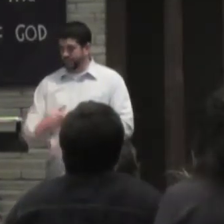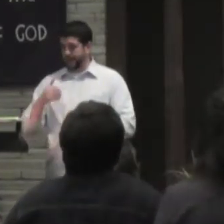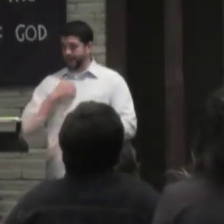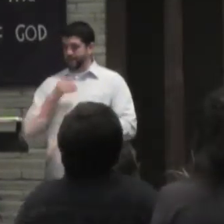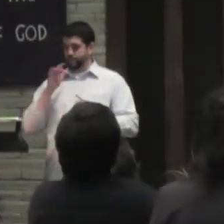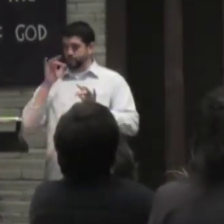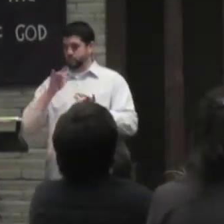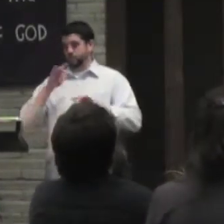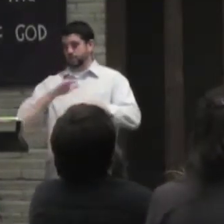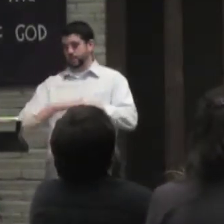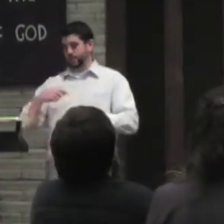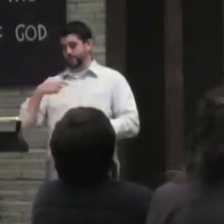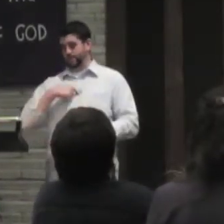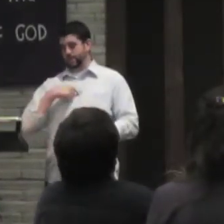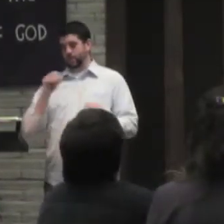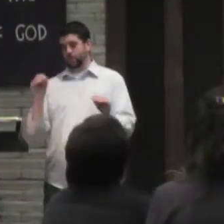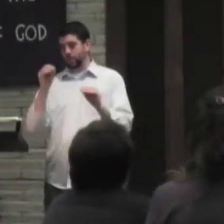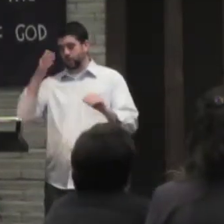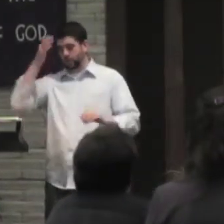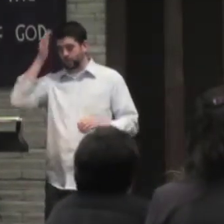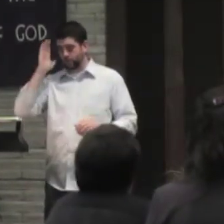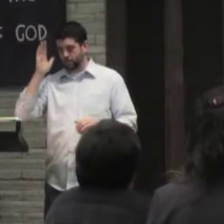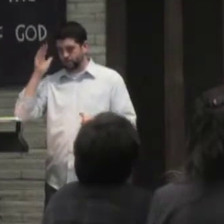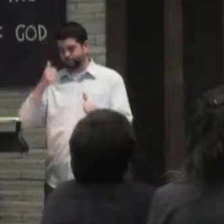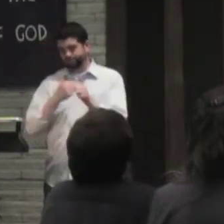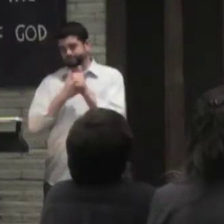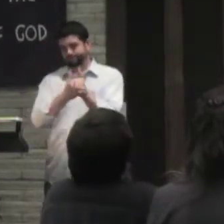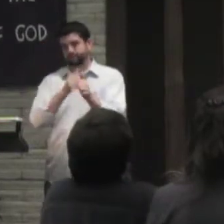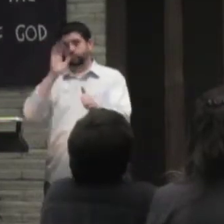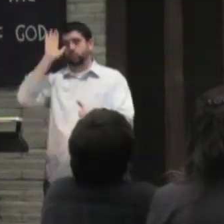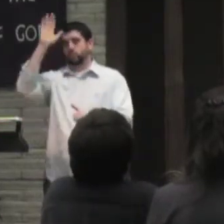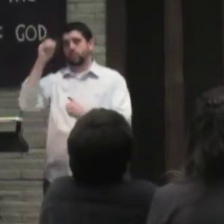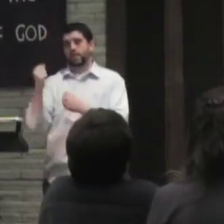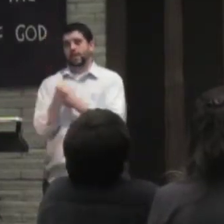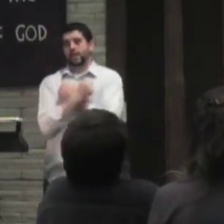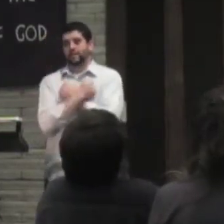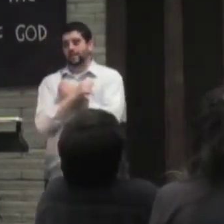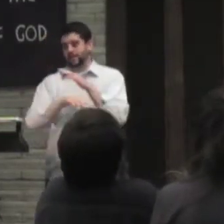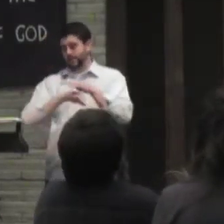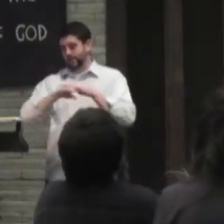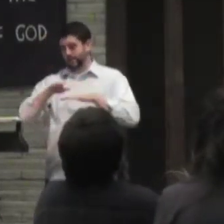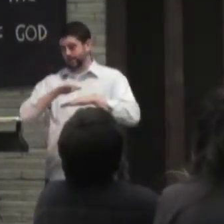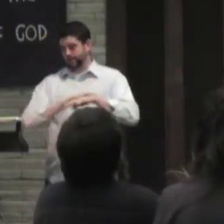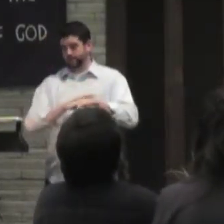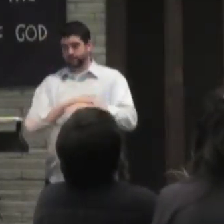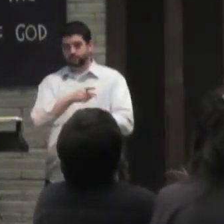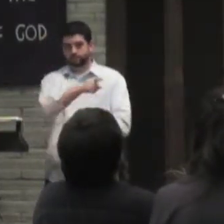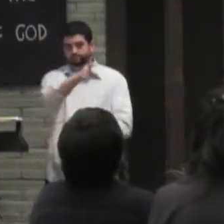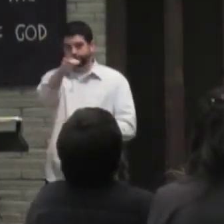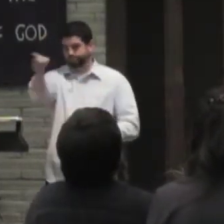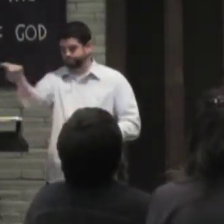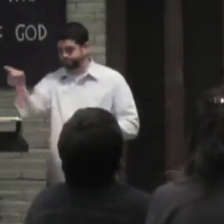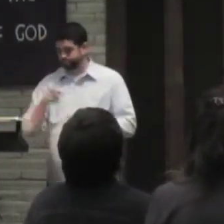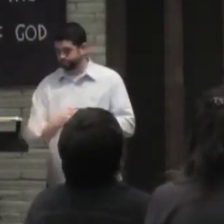Have mercy on me, O God, according to your loving kindness.